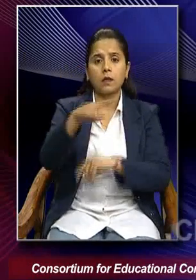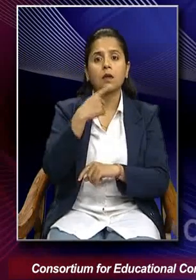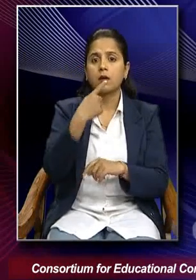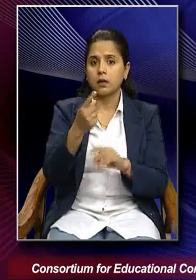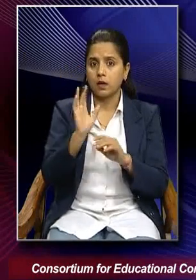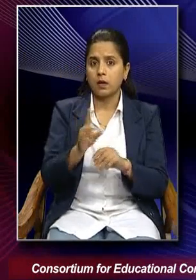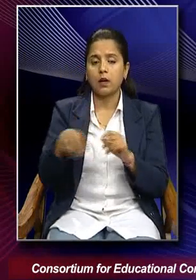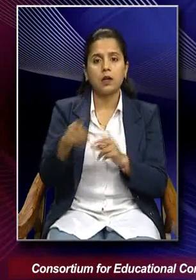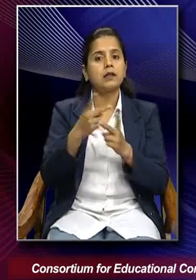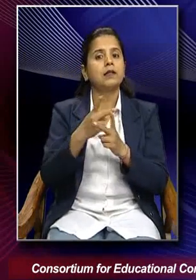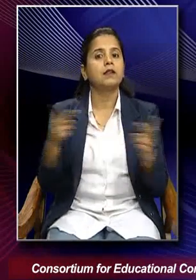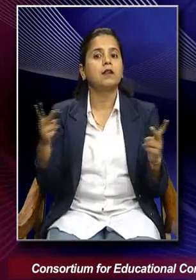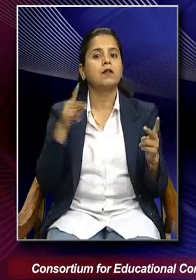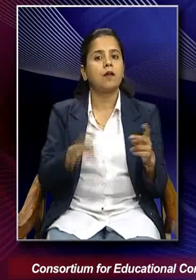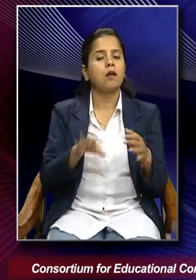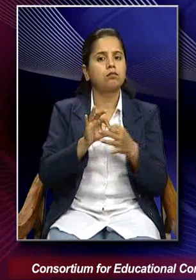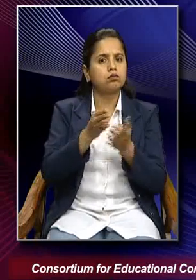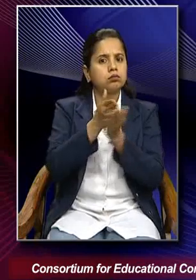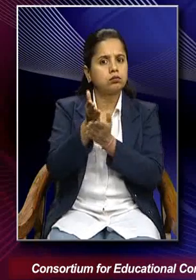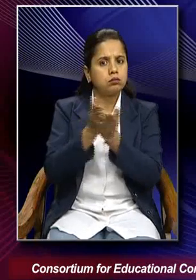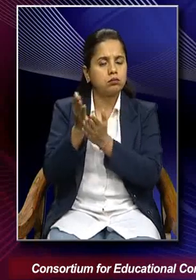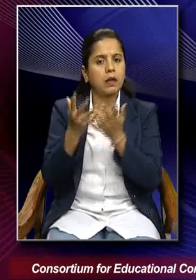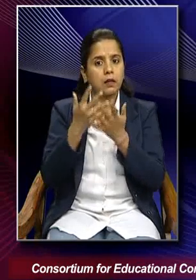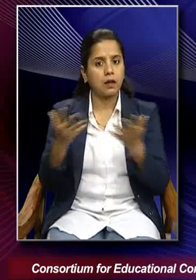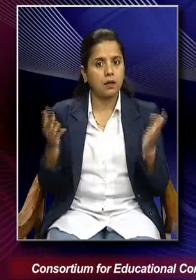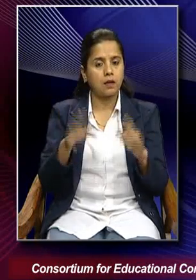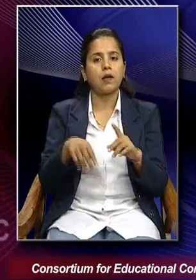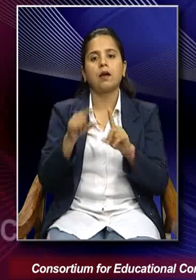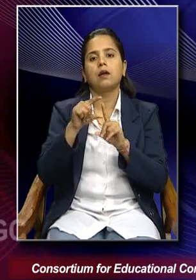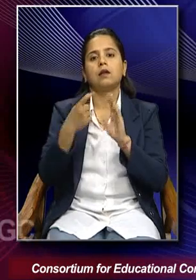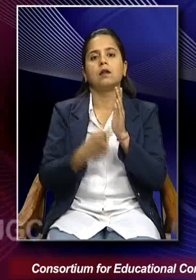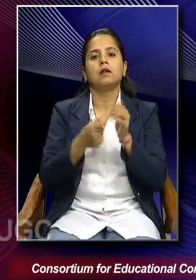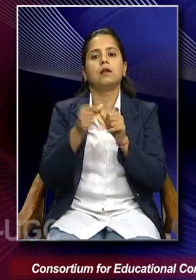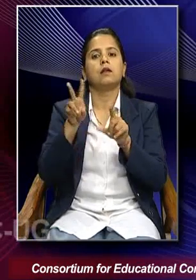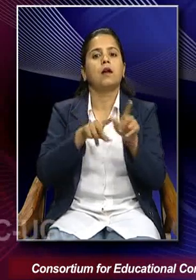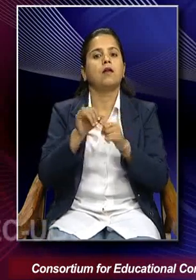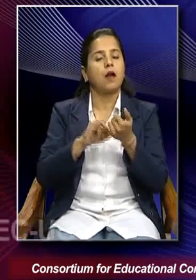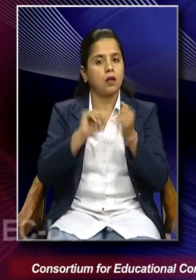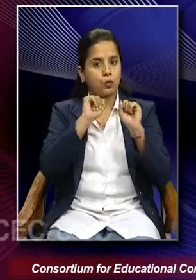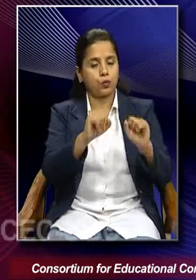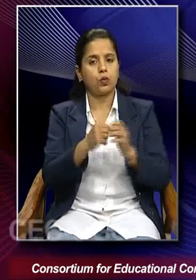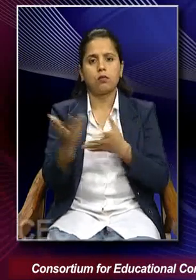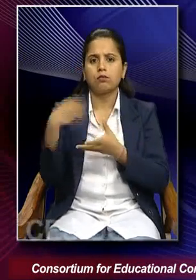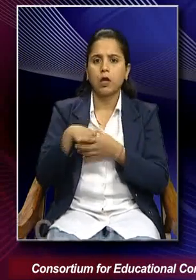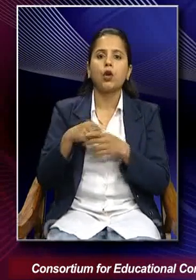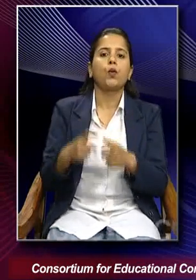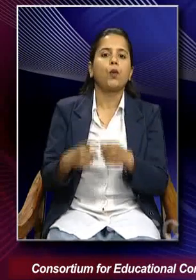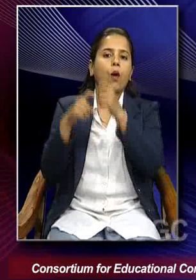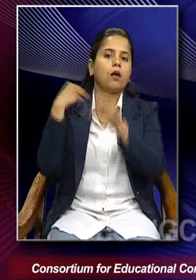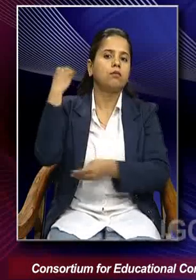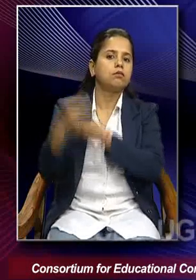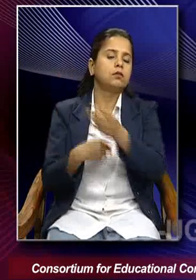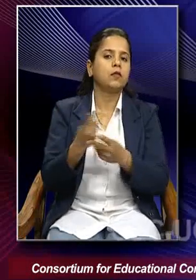there is a multiplicity of substances or the dravyas and their inherent qualities that they